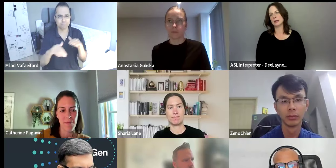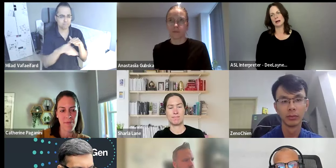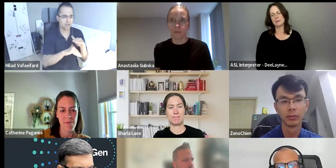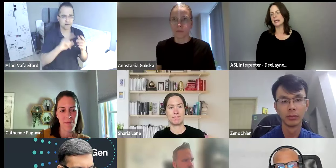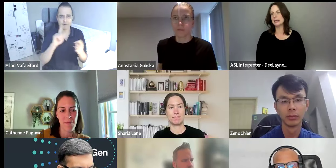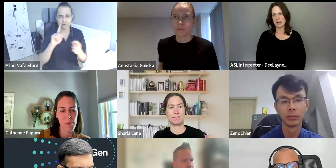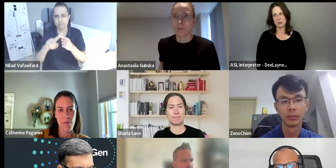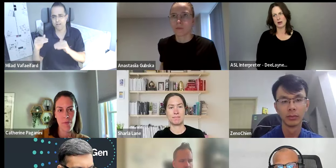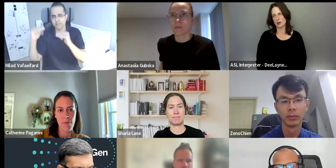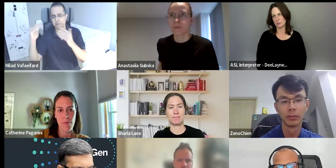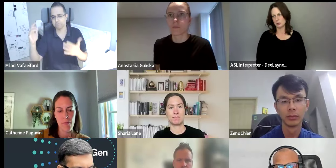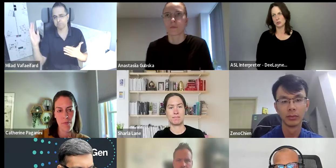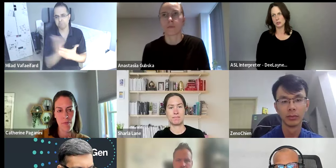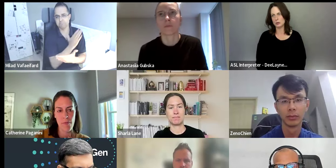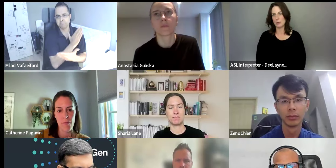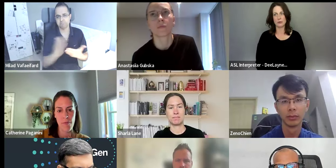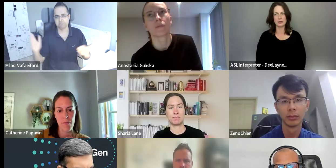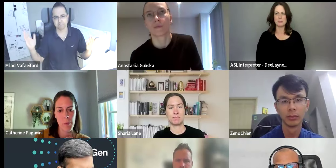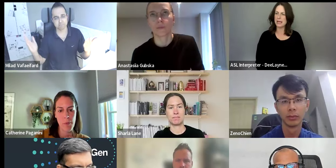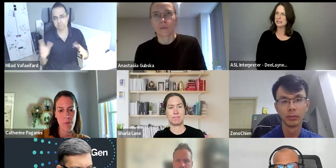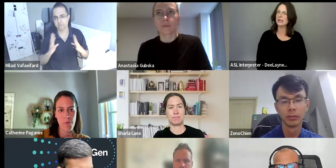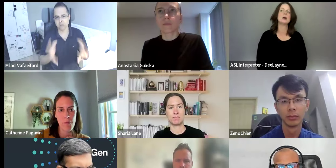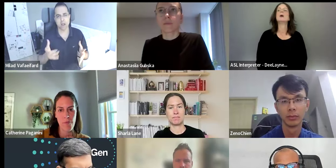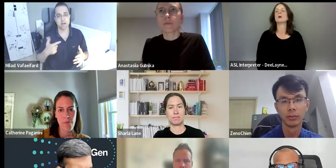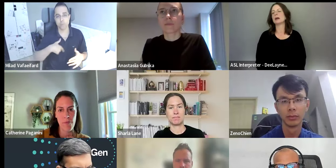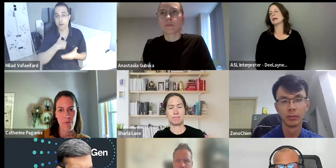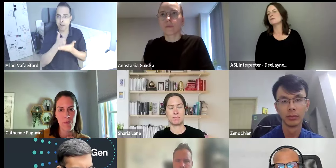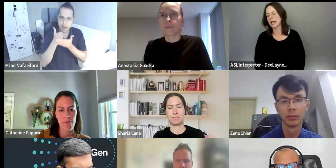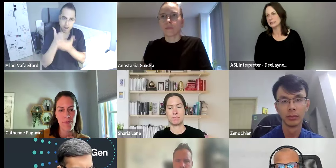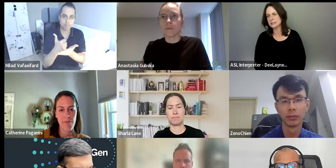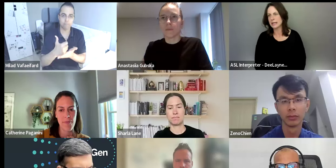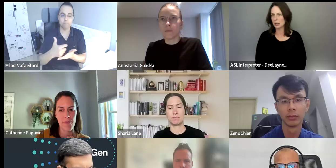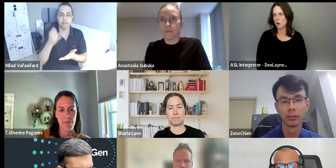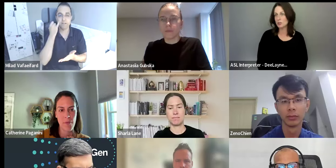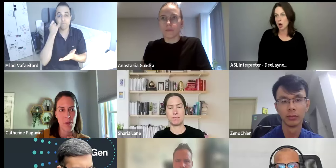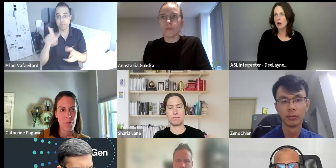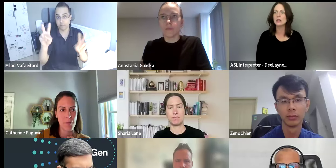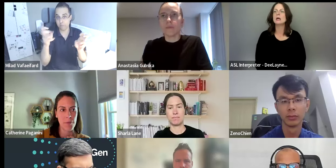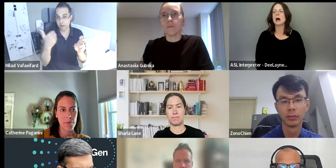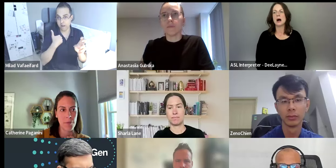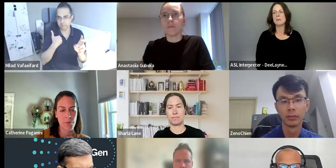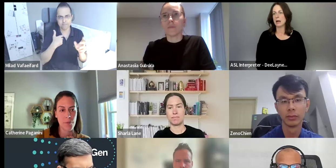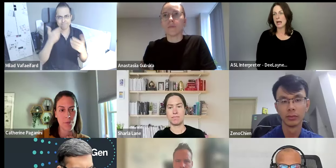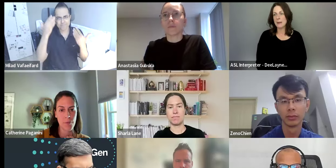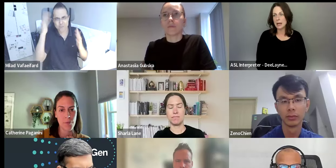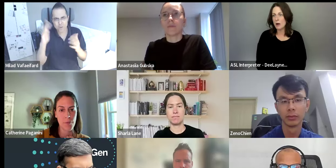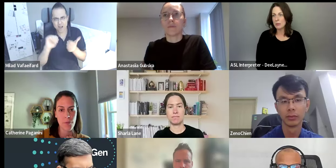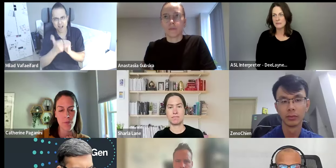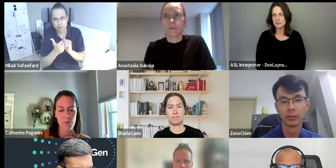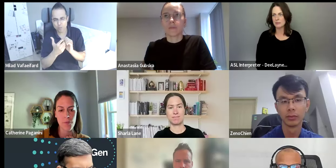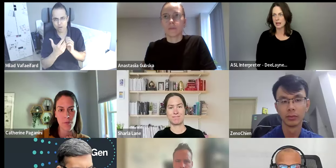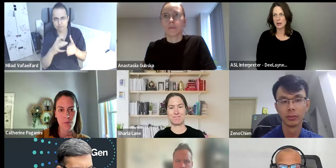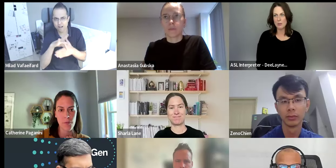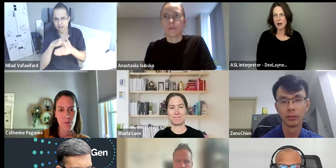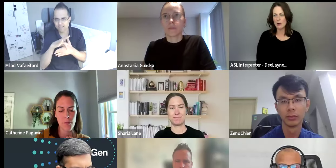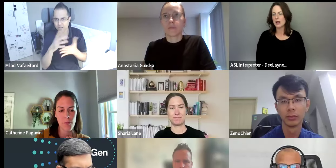you anytime you have an opportunity to do that, whether it's a basic or very advanced technical talk, I'd be happy to help if